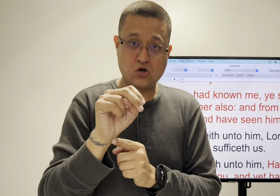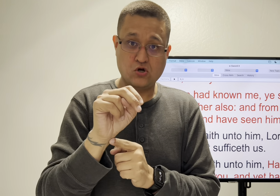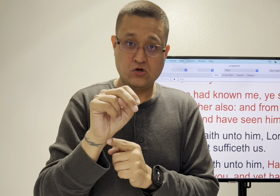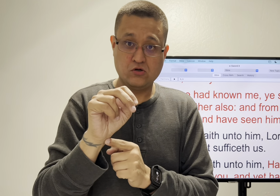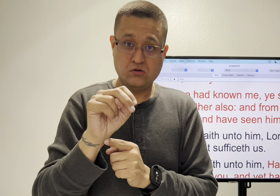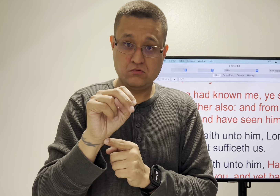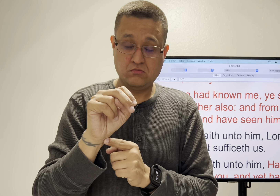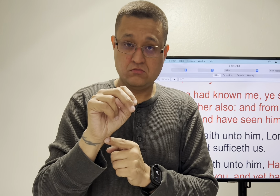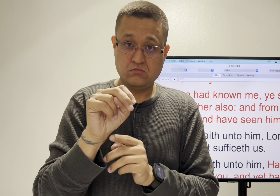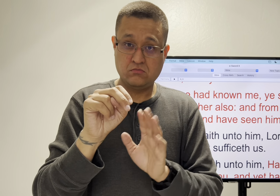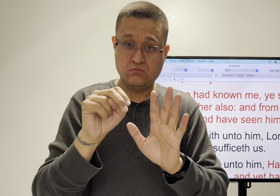and Jesus loved John.